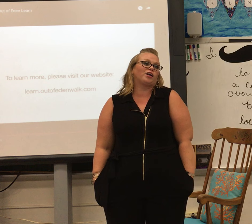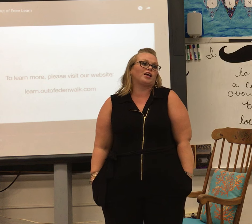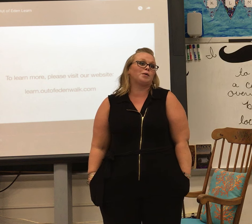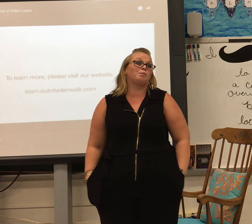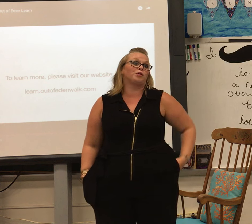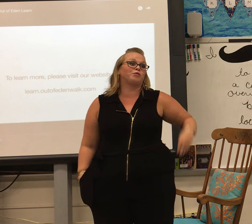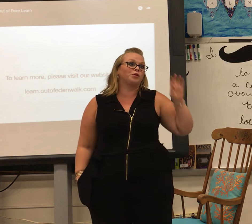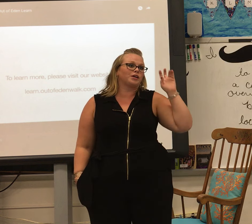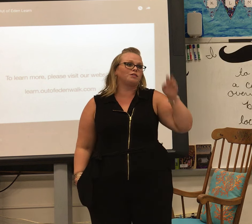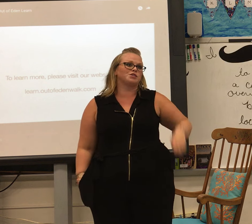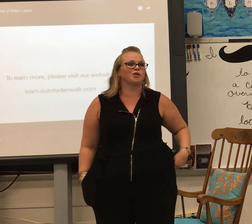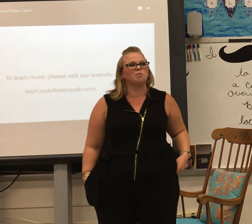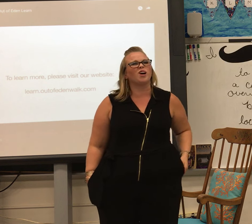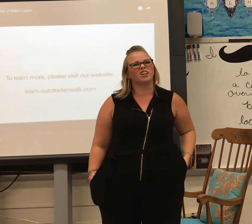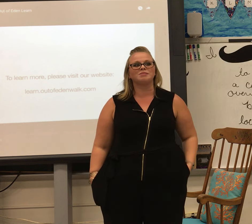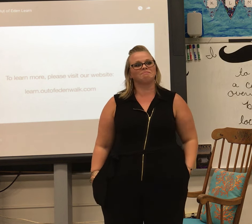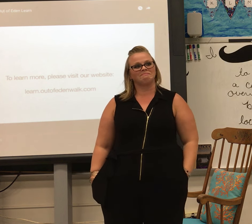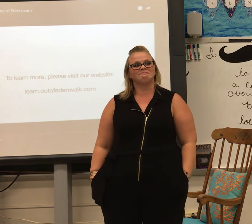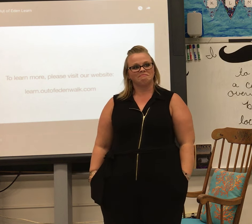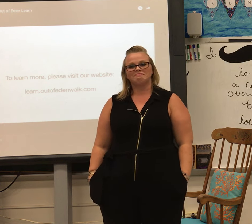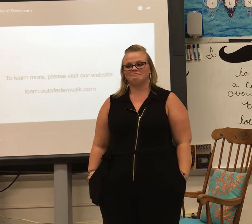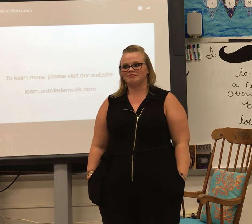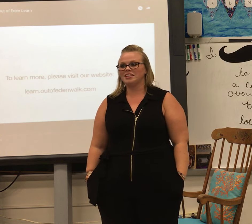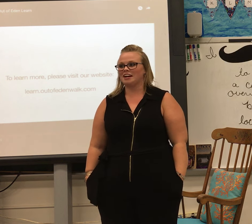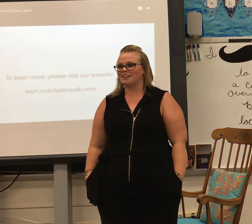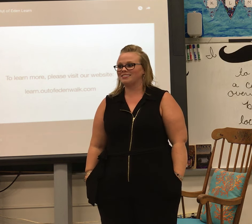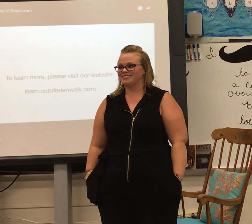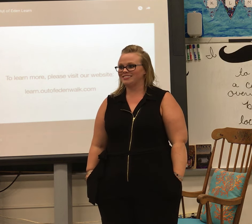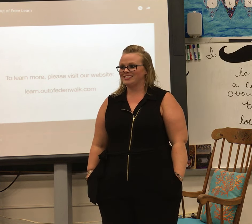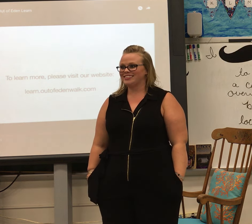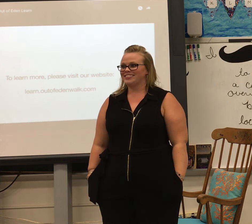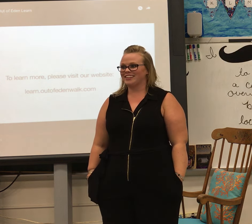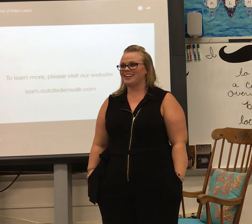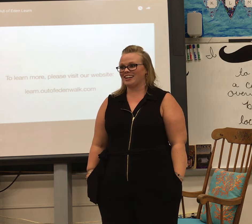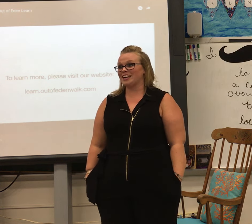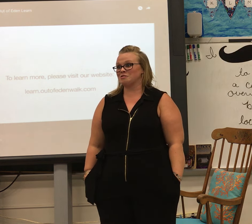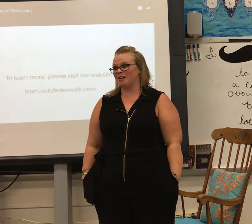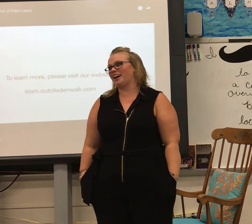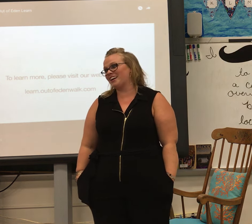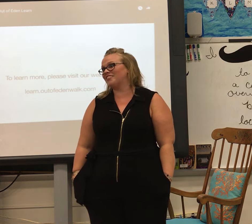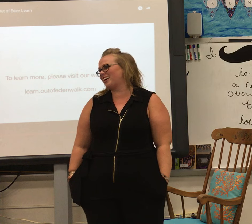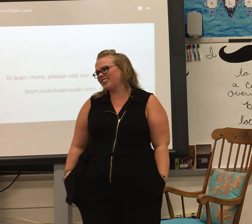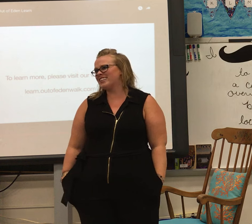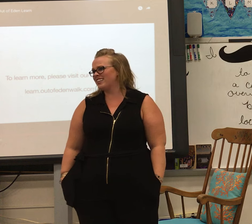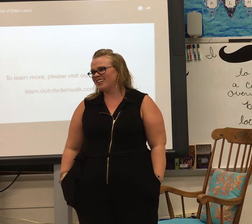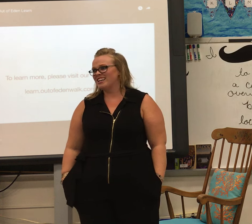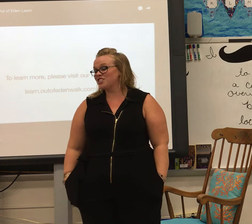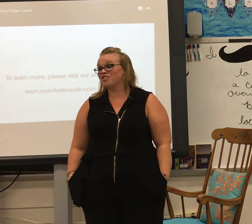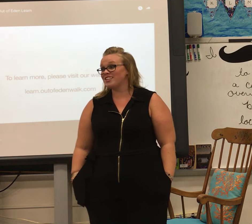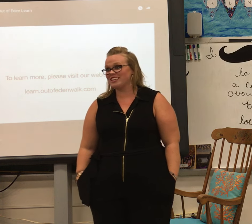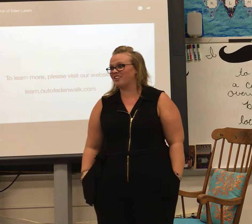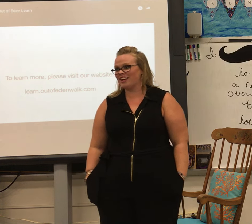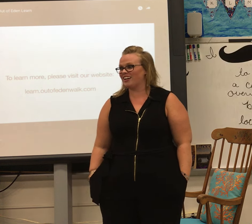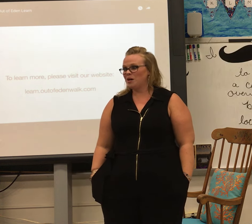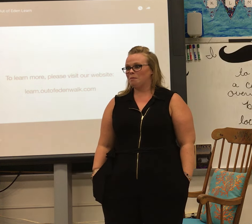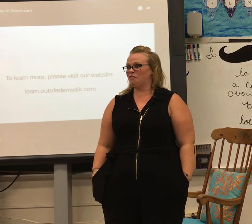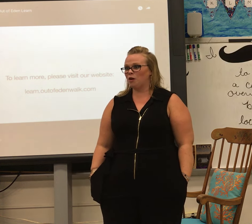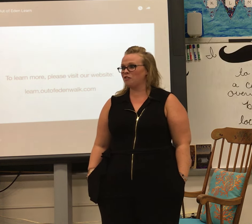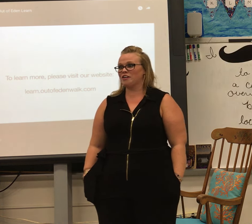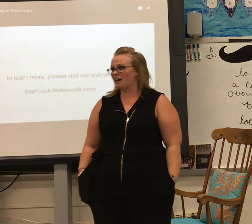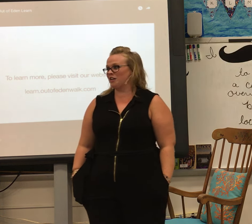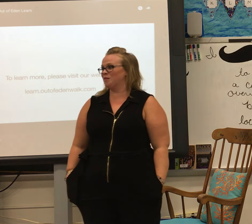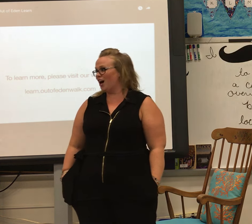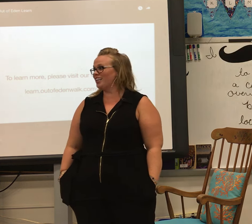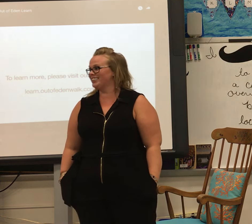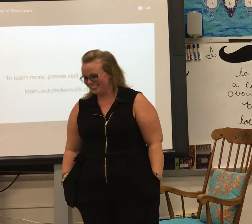their own online portfolio, so their own blog. Yeah. Or classroom blog. I know, right? Another like foster. Crazy. You're like my